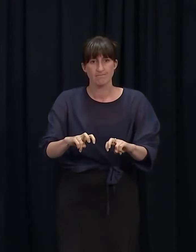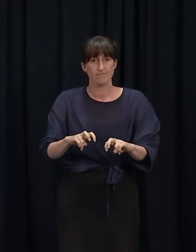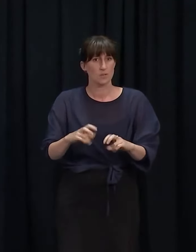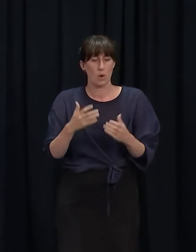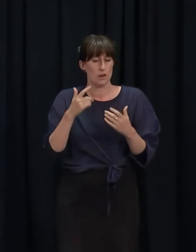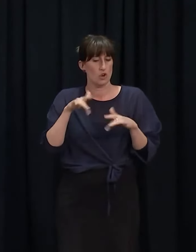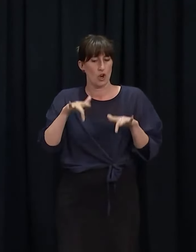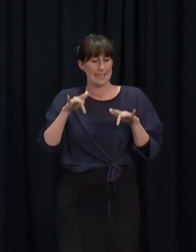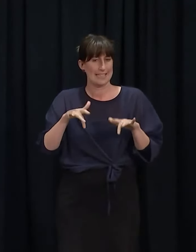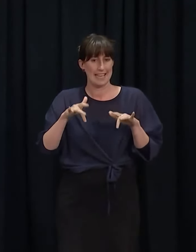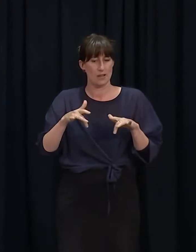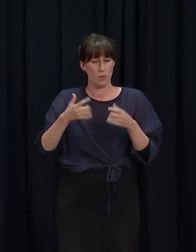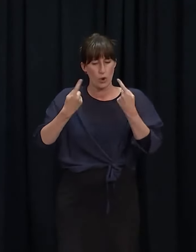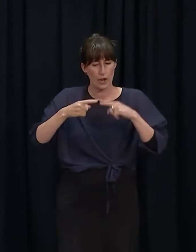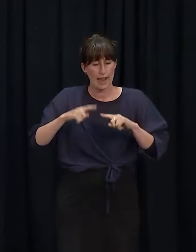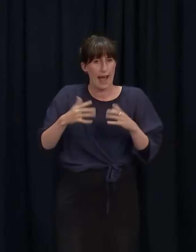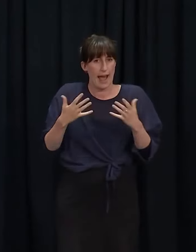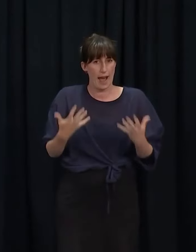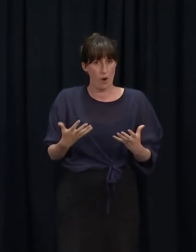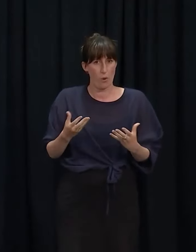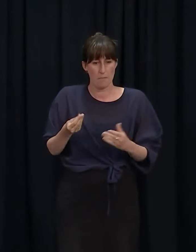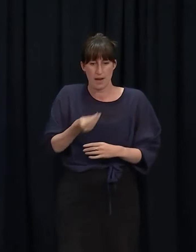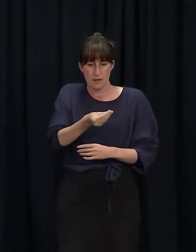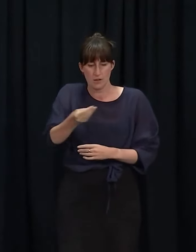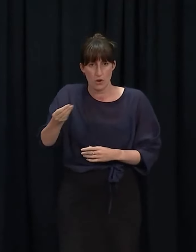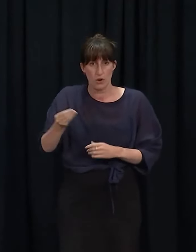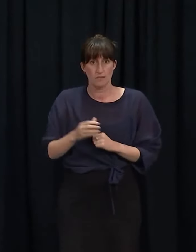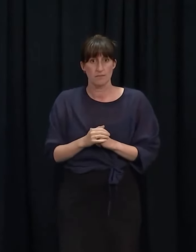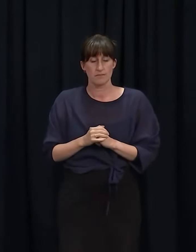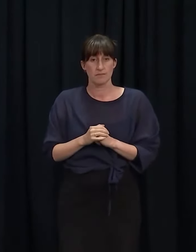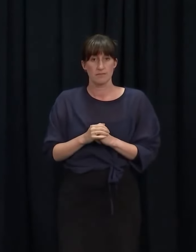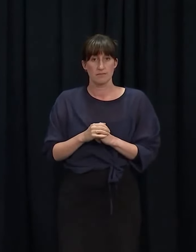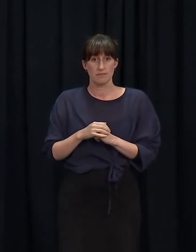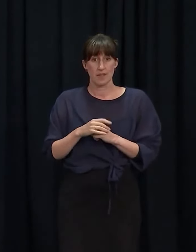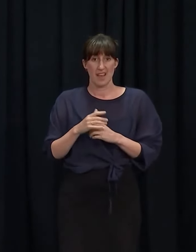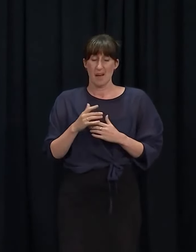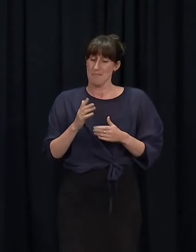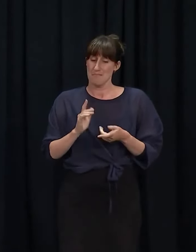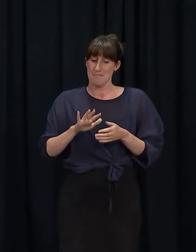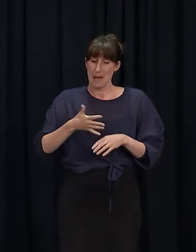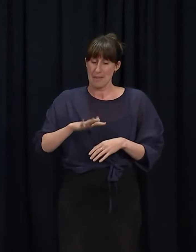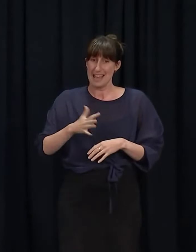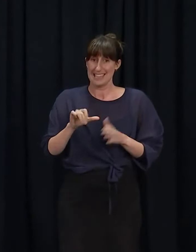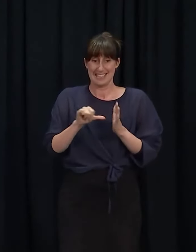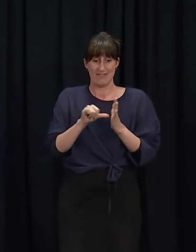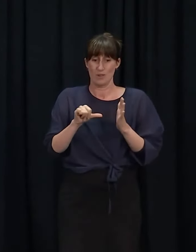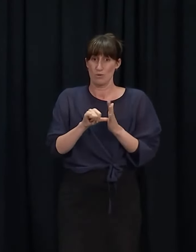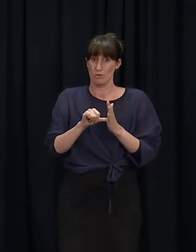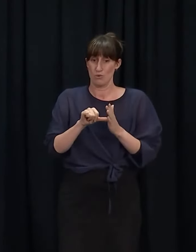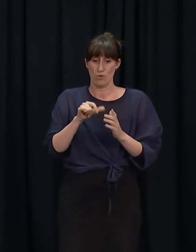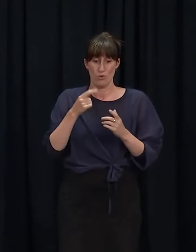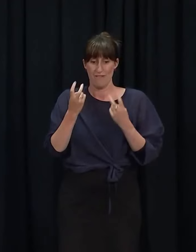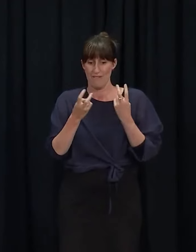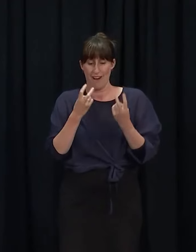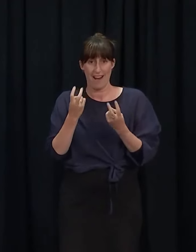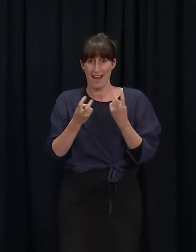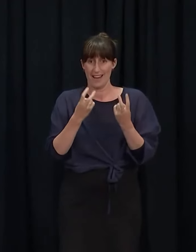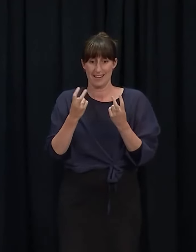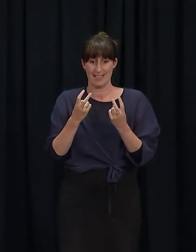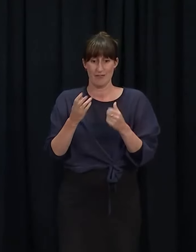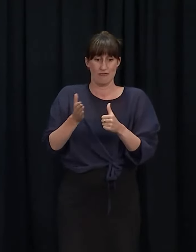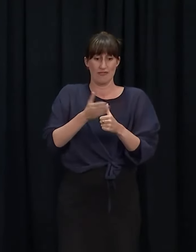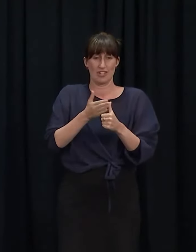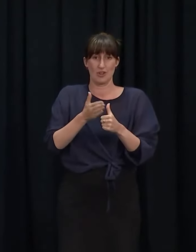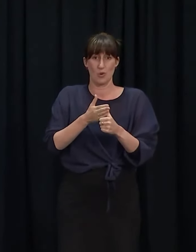And whole genome sequencing for Omicron may make it difficult for us, in fact, to ever establish the source of the